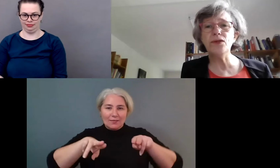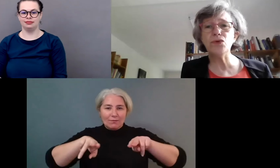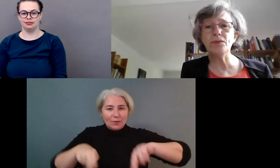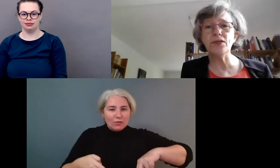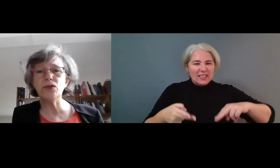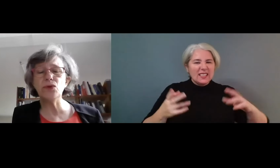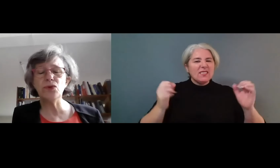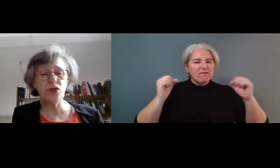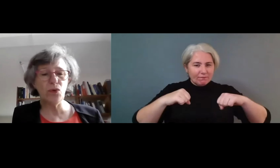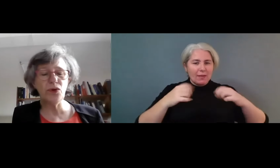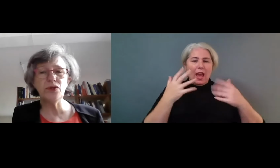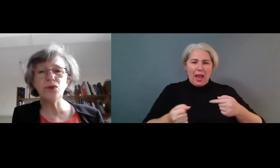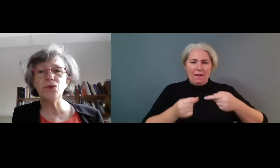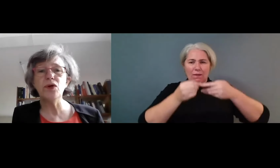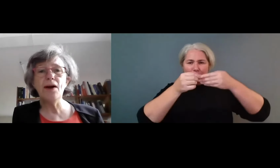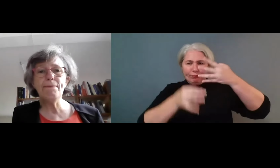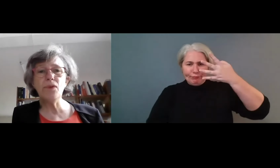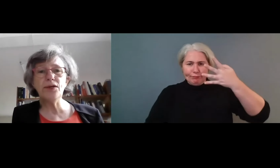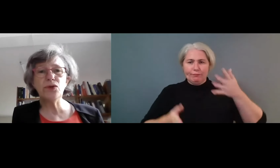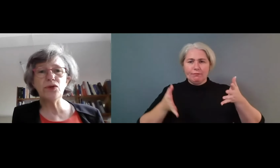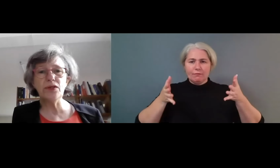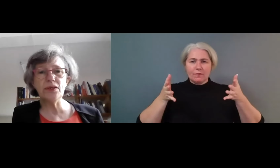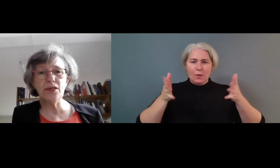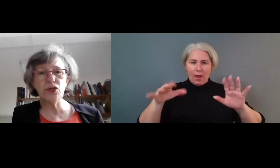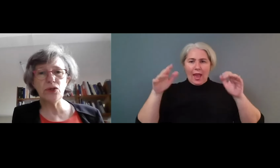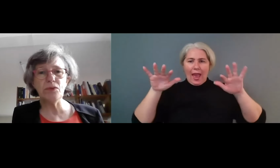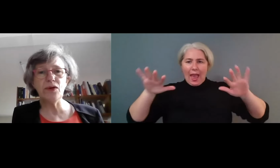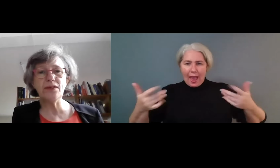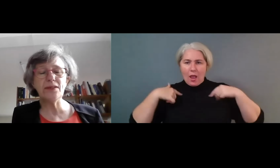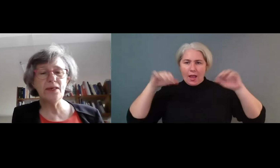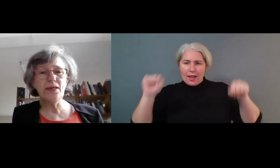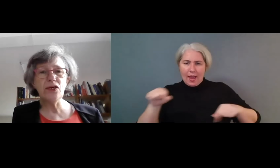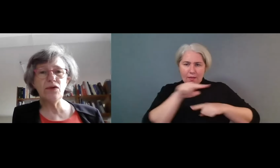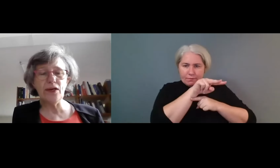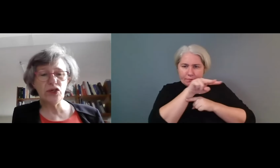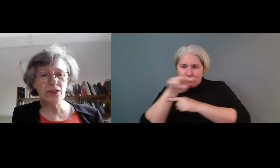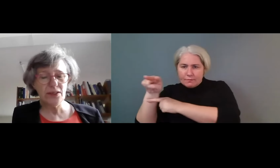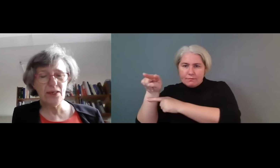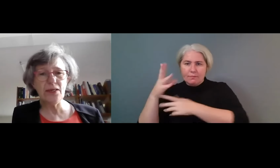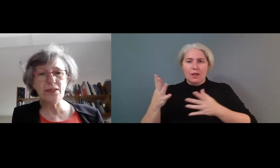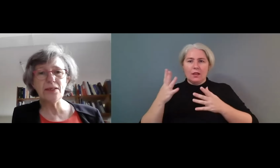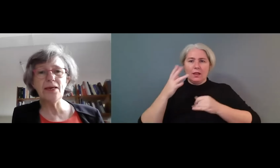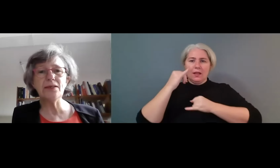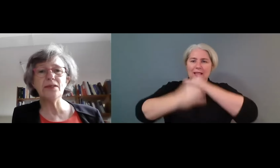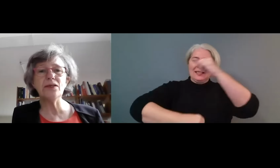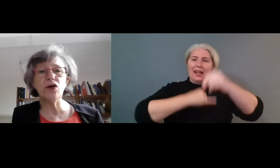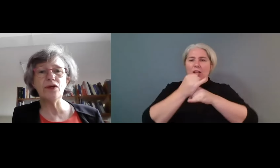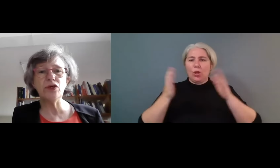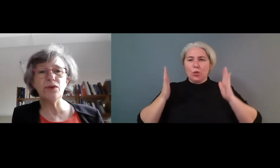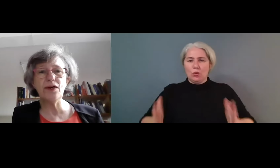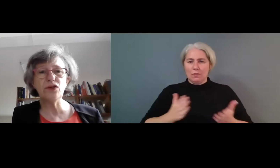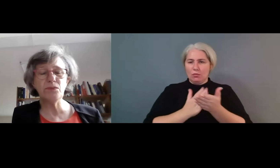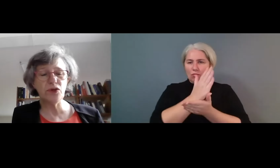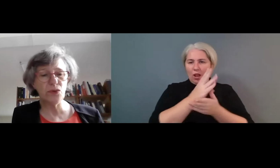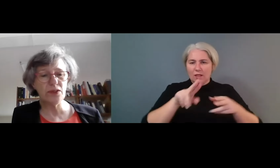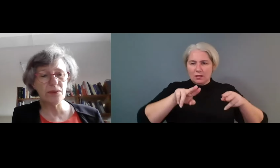of instruments in order to monitor international human rights conventions, and in this case, the Convention